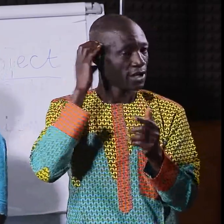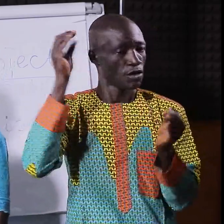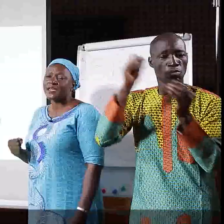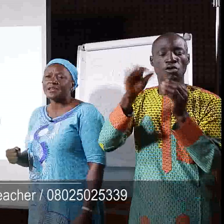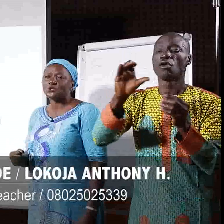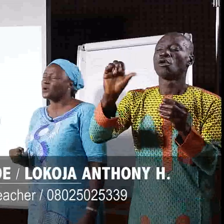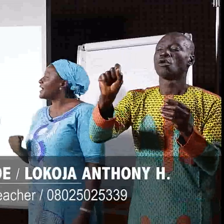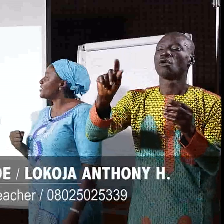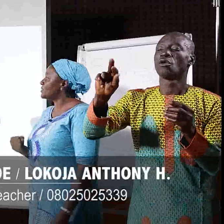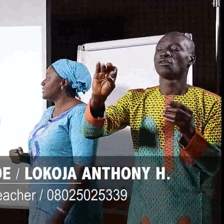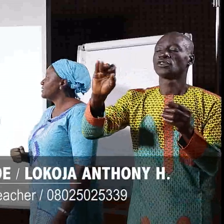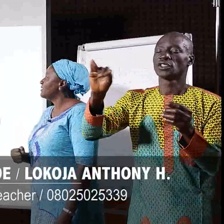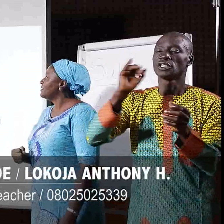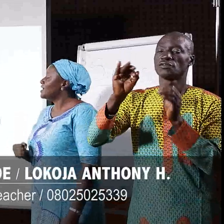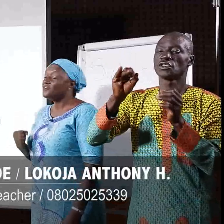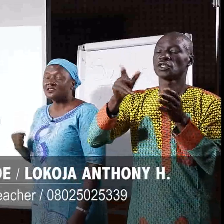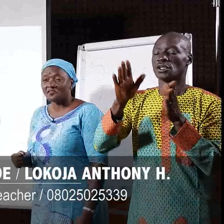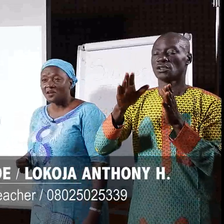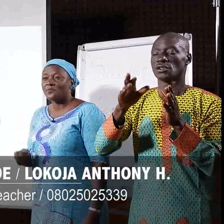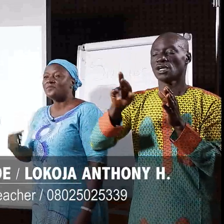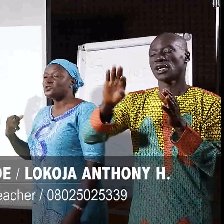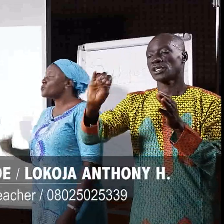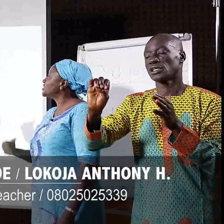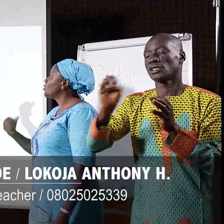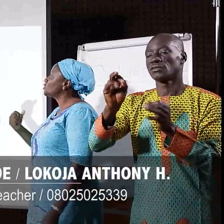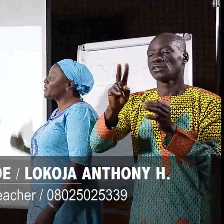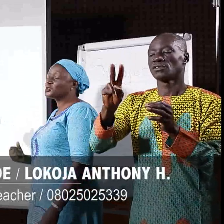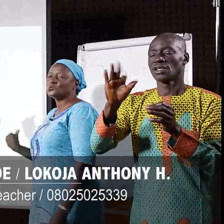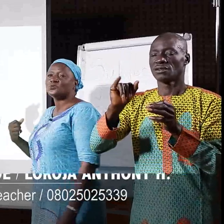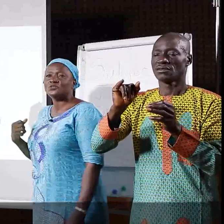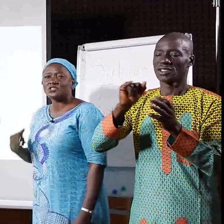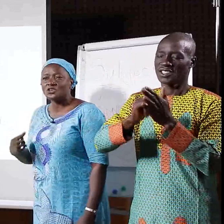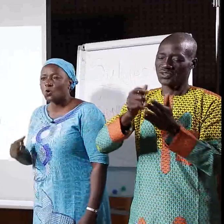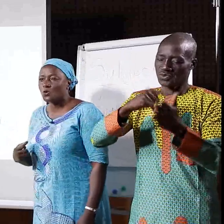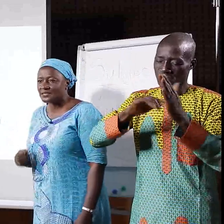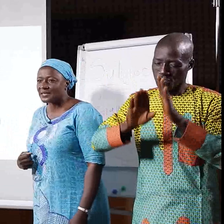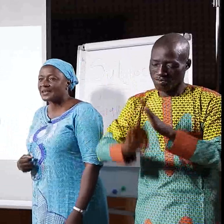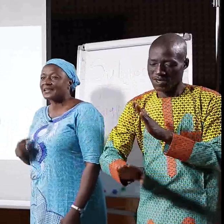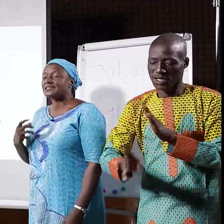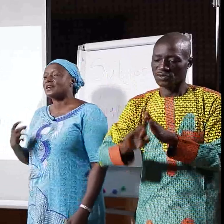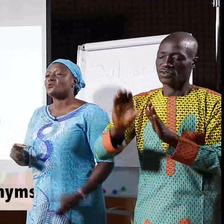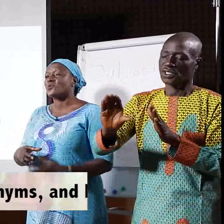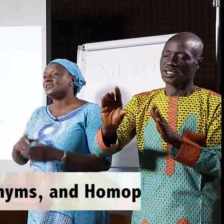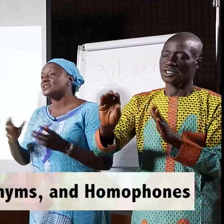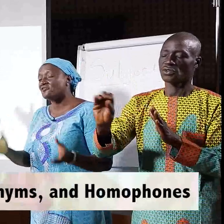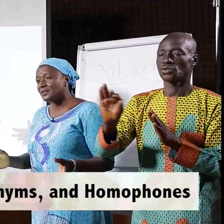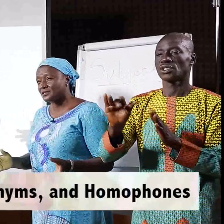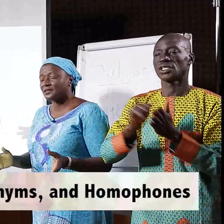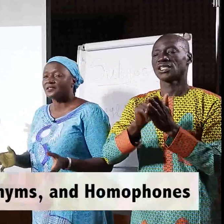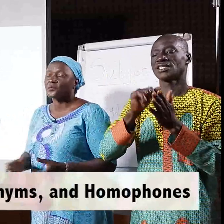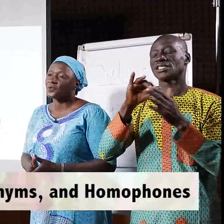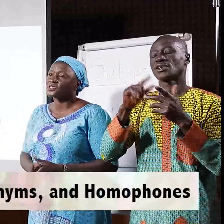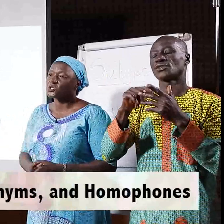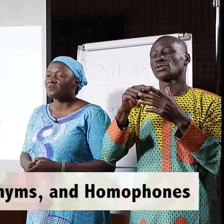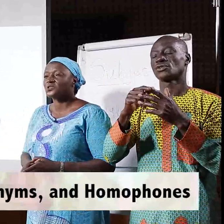it's a noun, we hear it on R-E. If it's a verb, the stress goes back to C-O-D, and that is how you create the difference